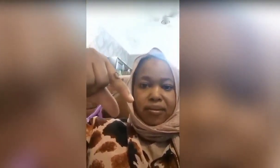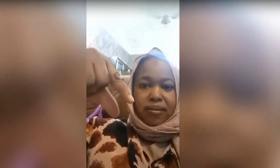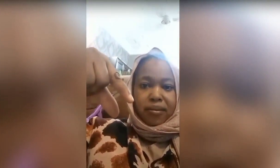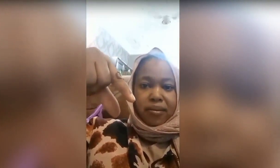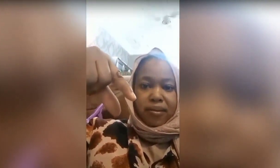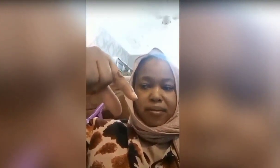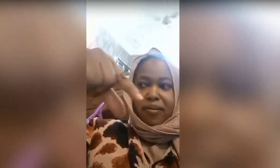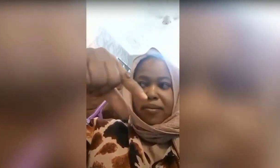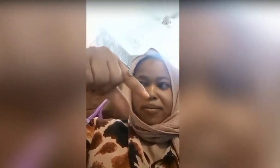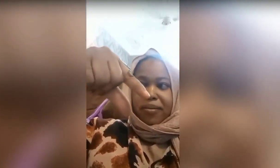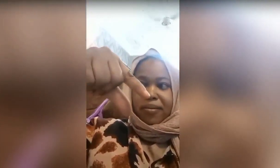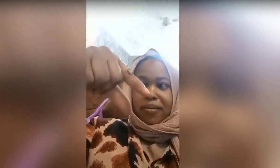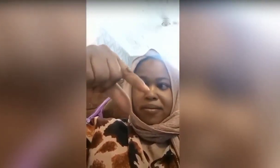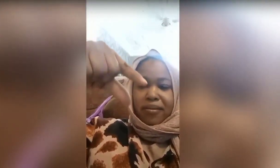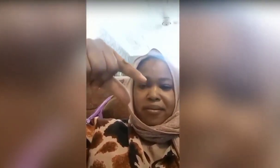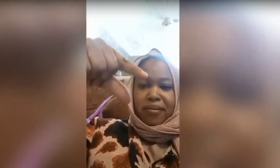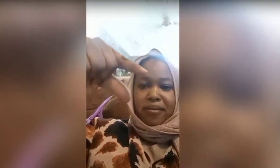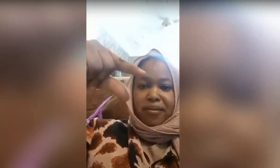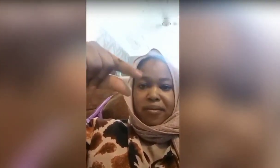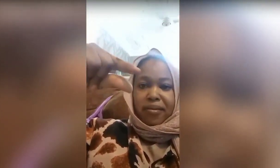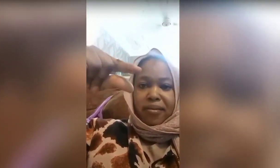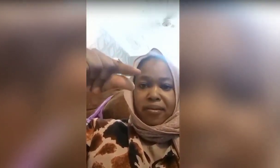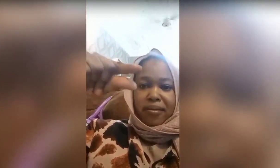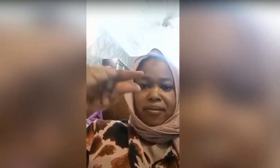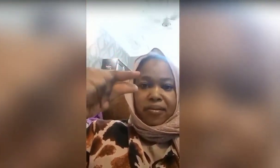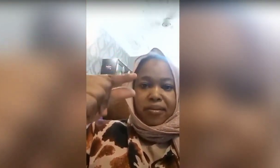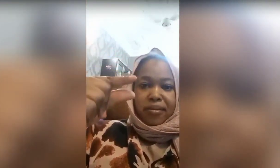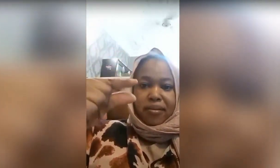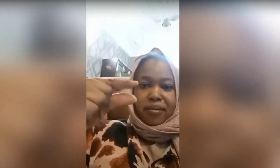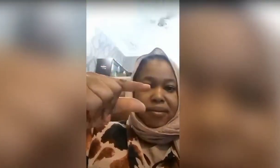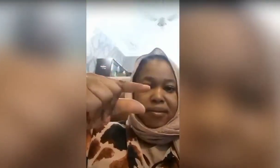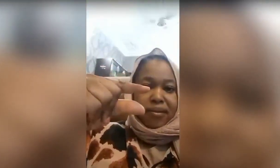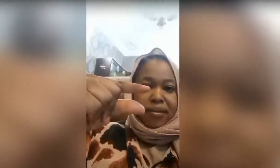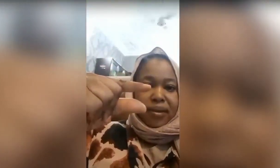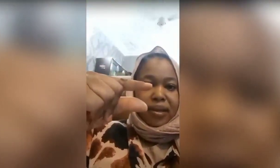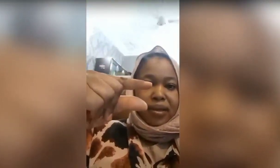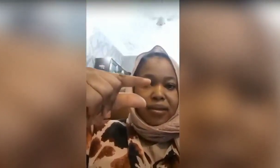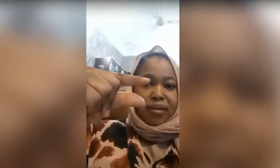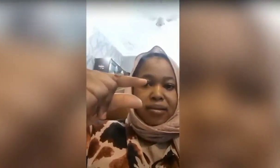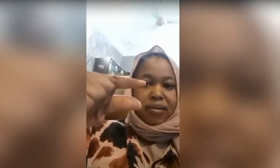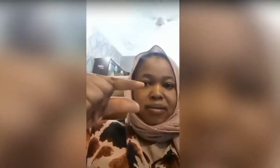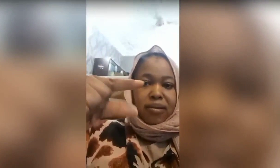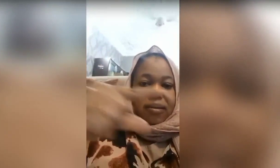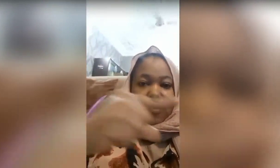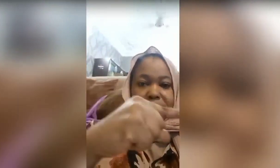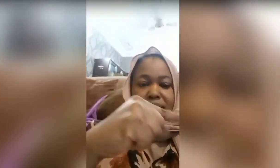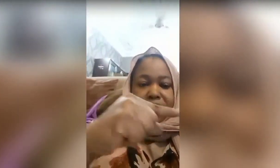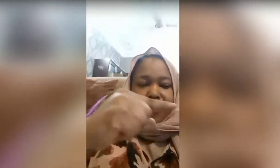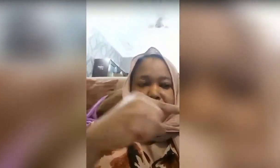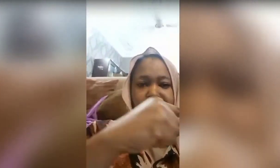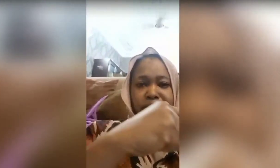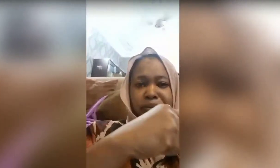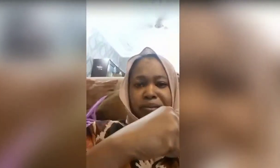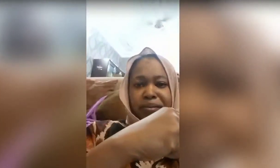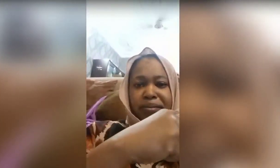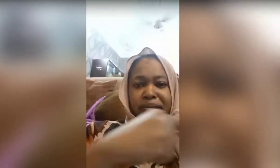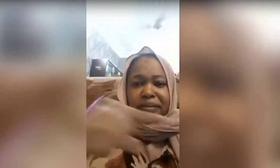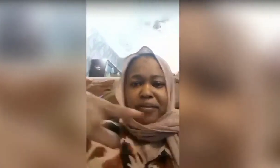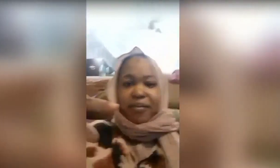No. Like let it point to your neighbor. Point to your neighbor. Let the thumb rest with the rest of your fingers. Good.